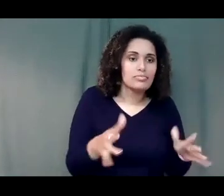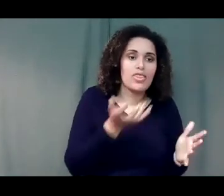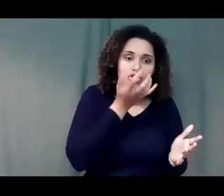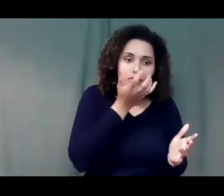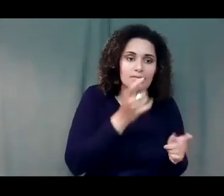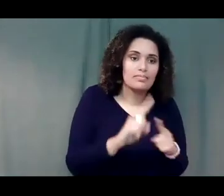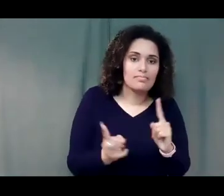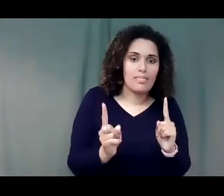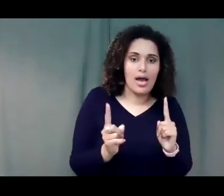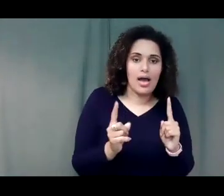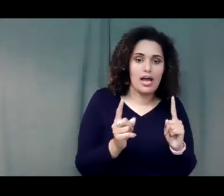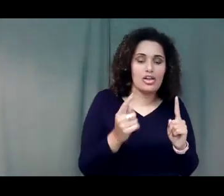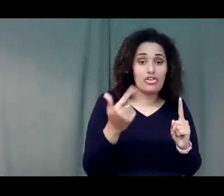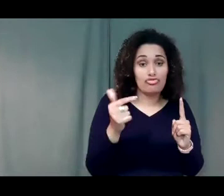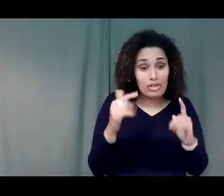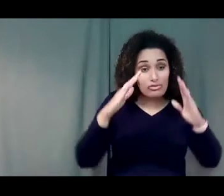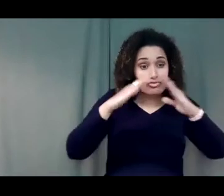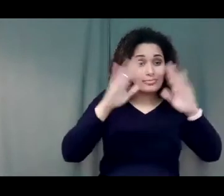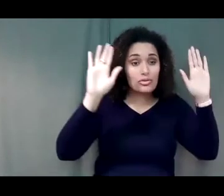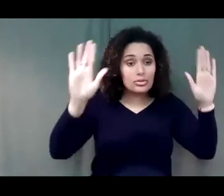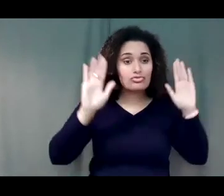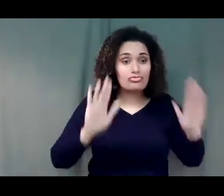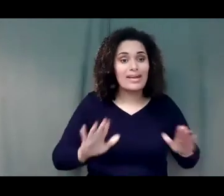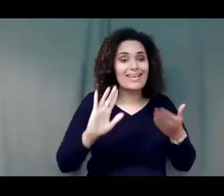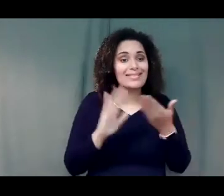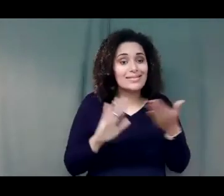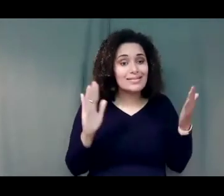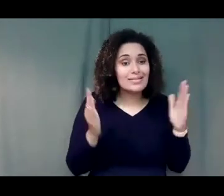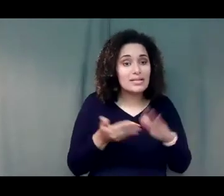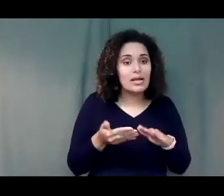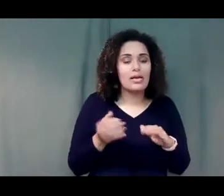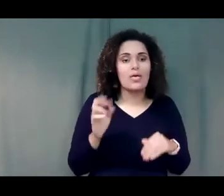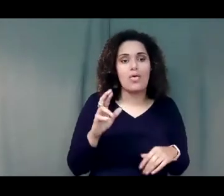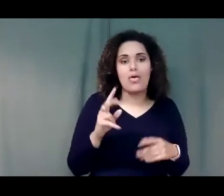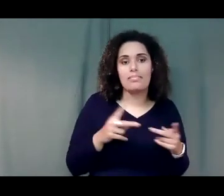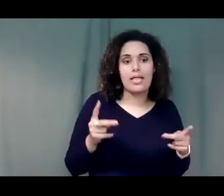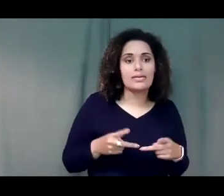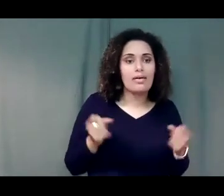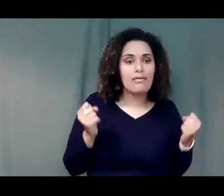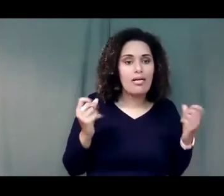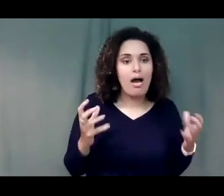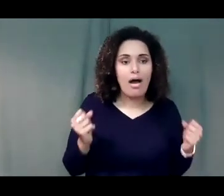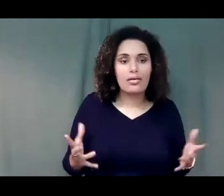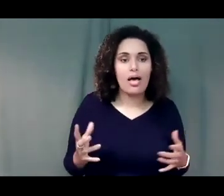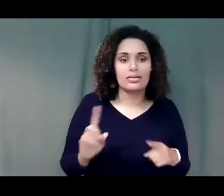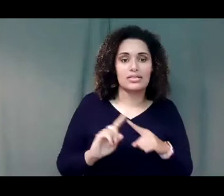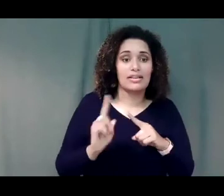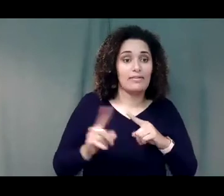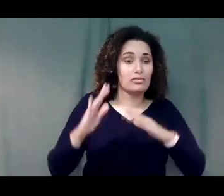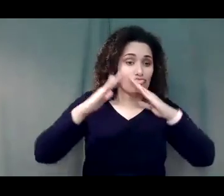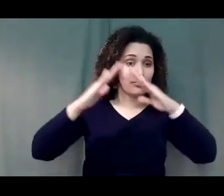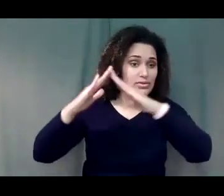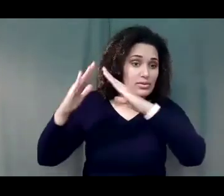are particularly great in a city or in a place, in a place where you have lots and lots of roofs and you're